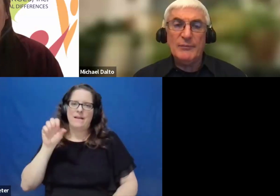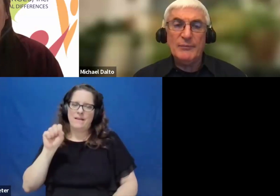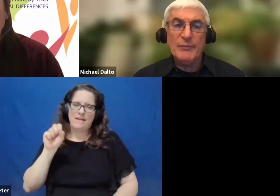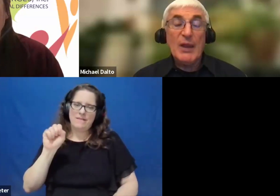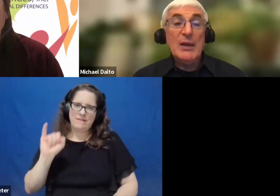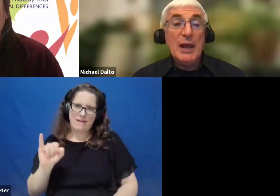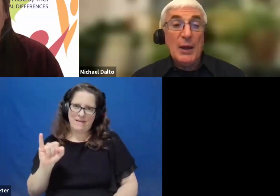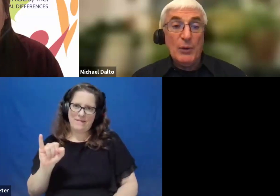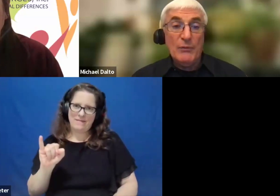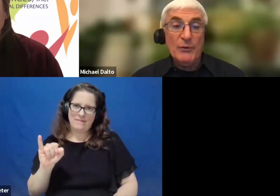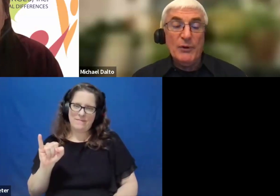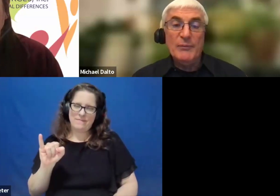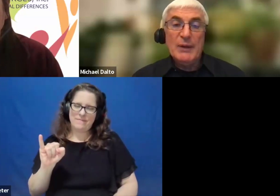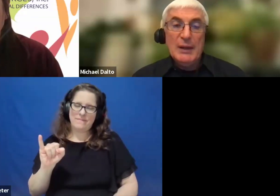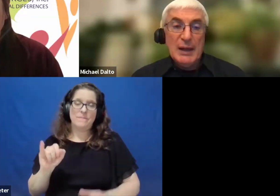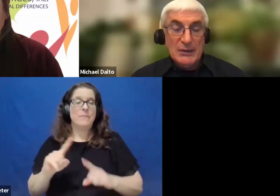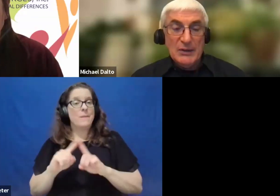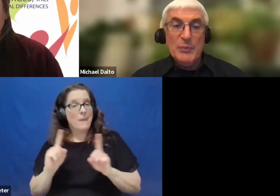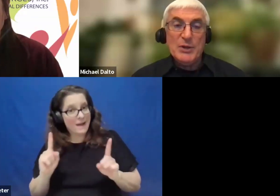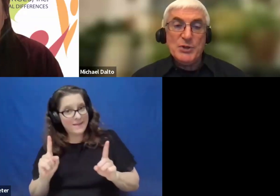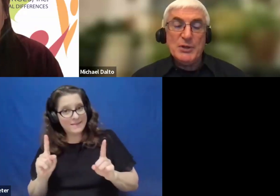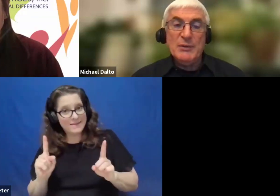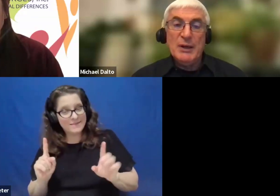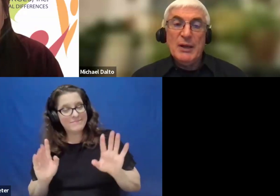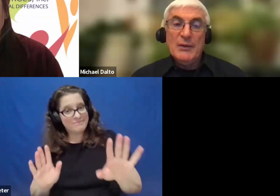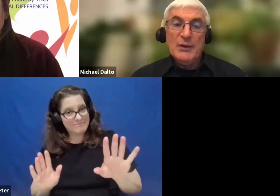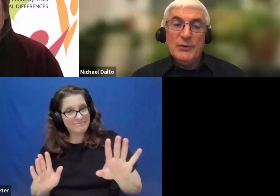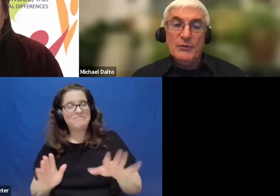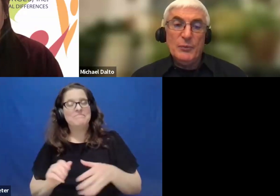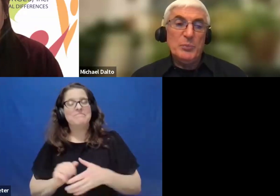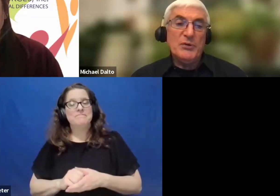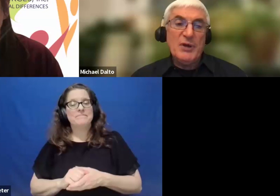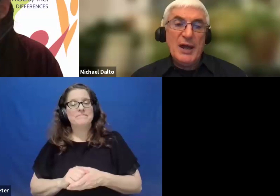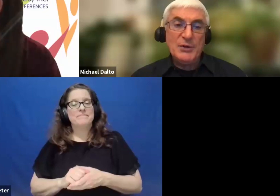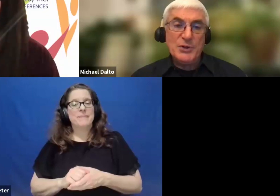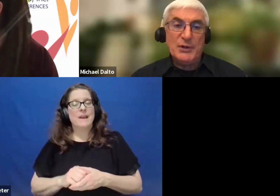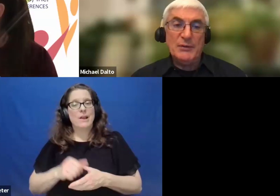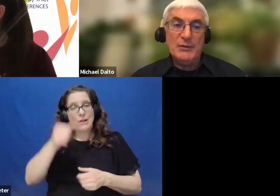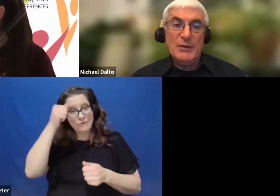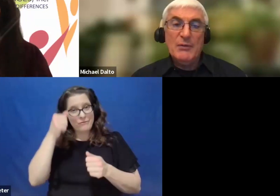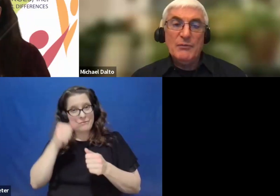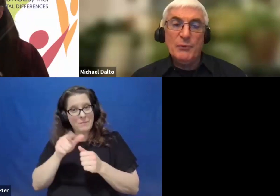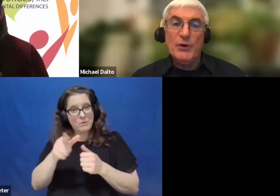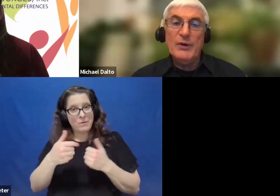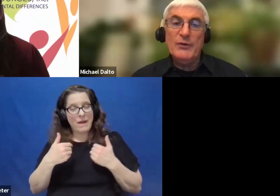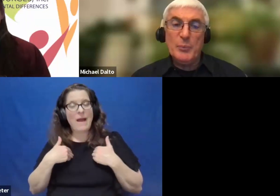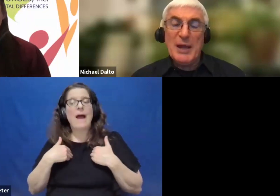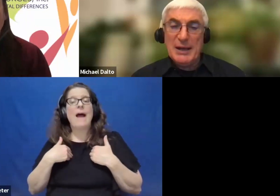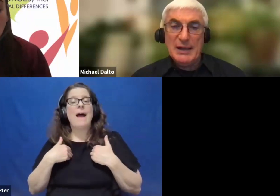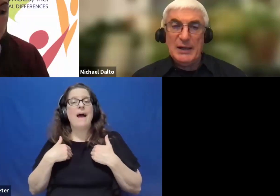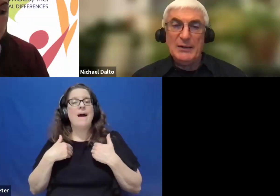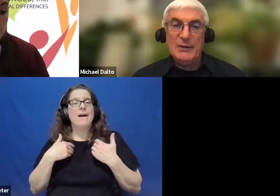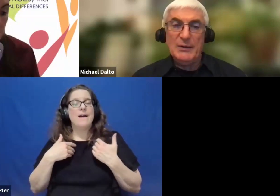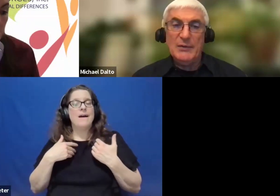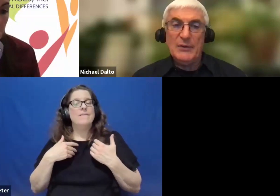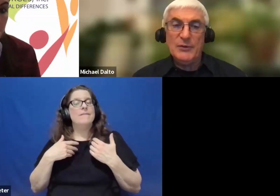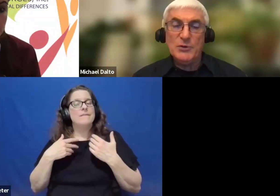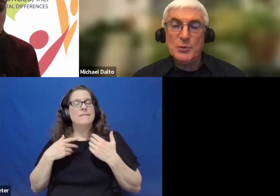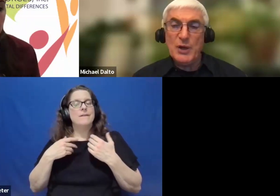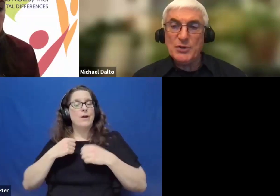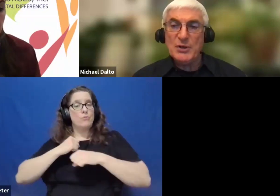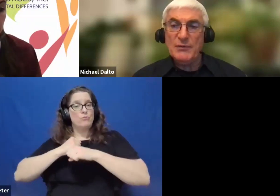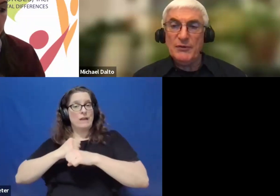SSI. However, I did mention that there's a protection for his Medicaid in